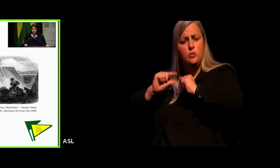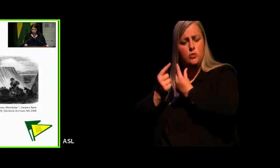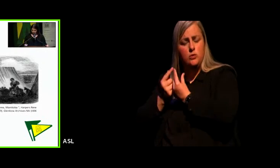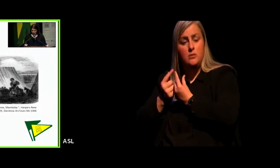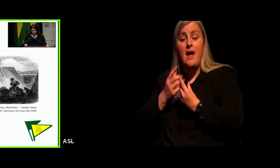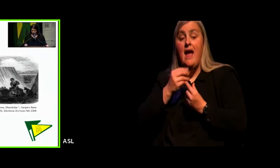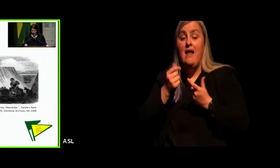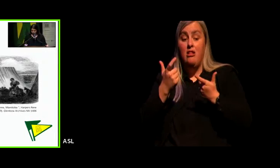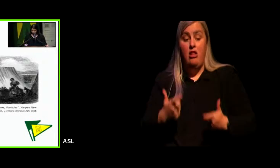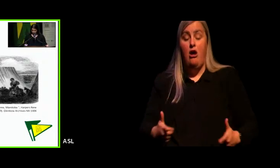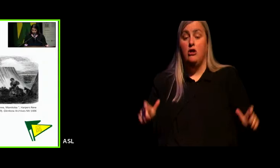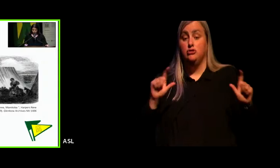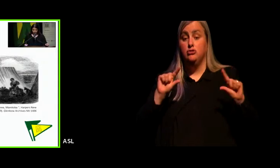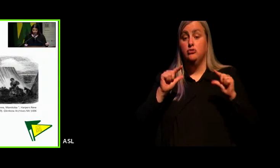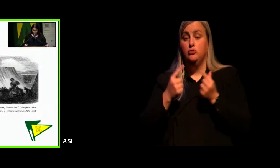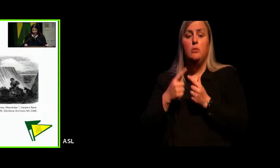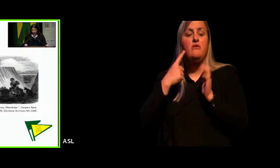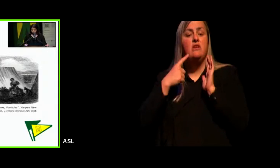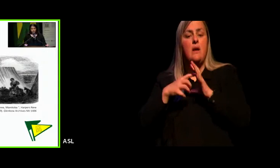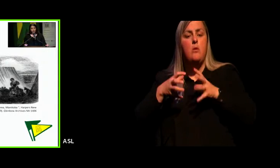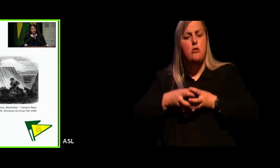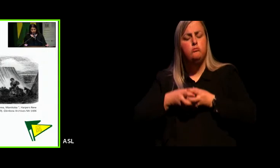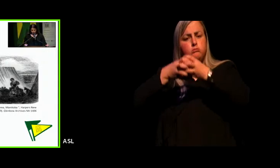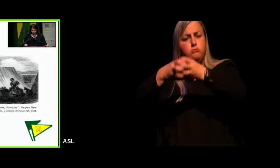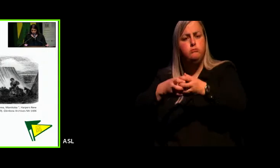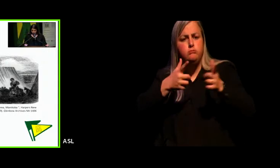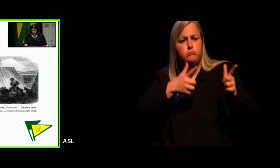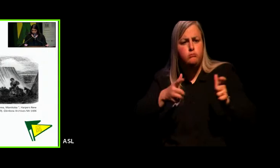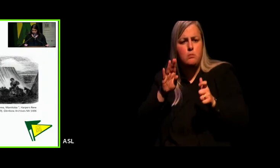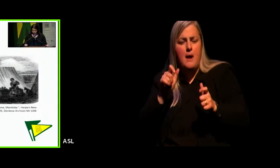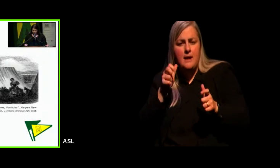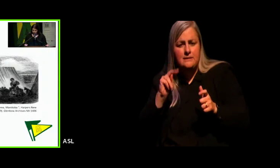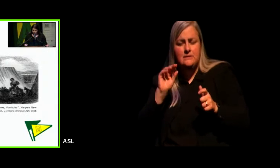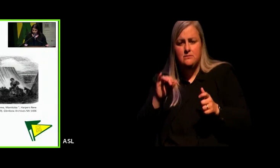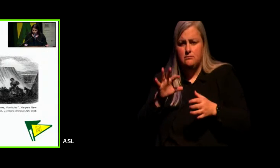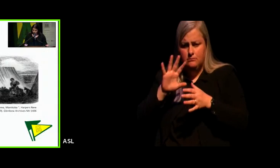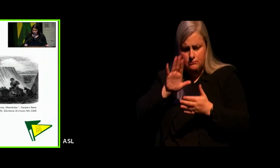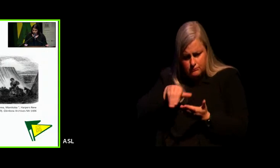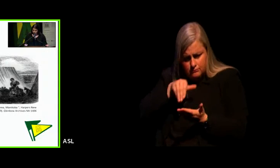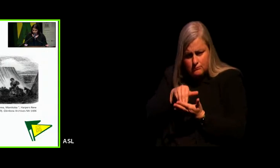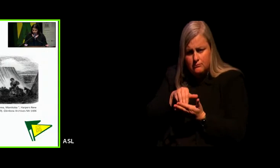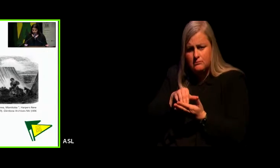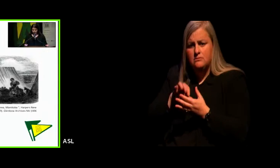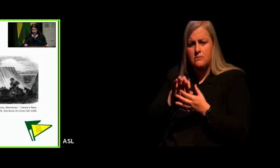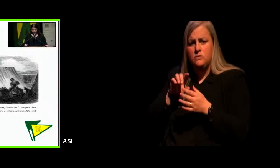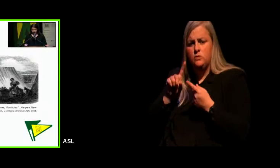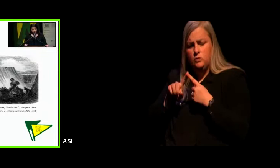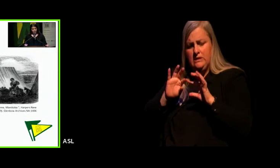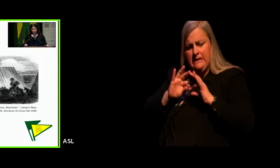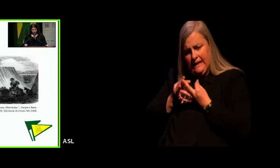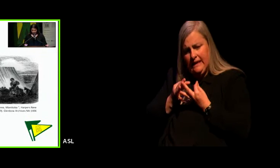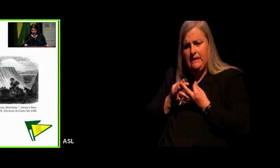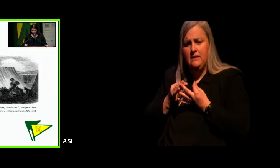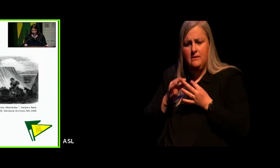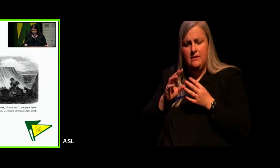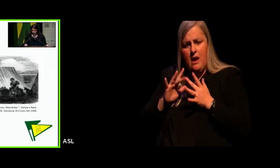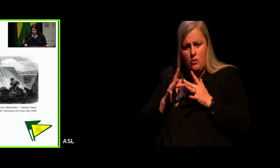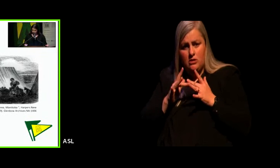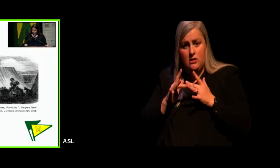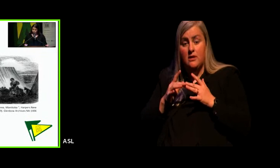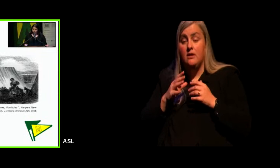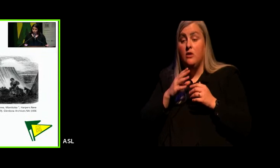bison hunting brigades, which were centered around female kin networks. They were also central to the bison skinning and butchering